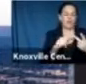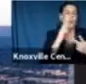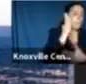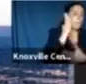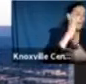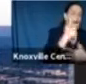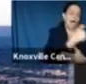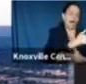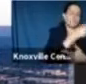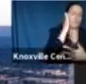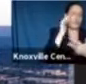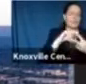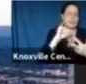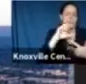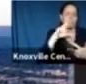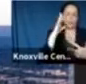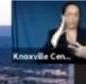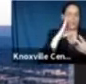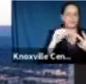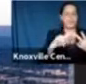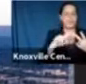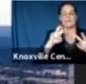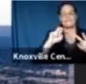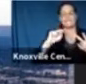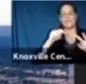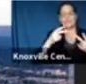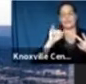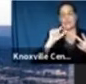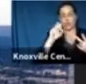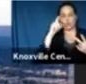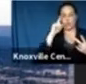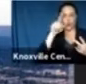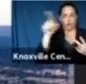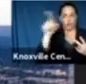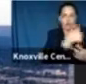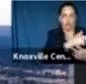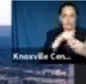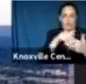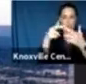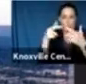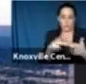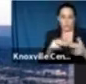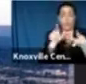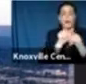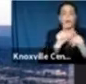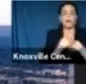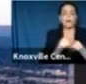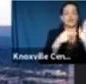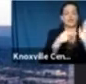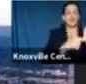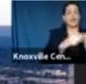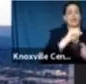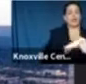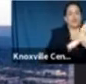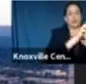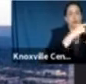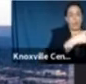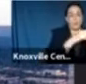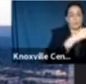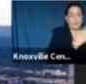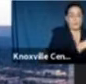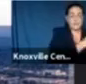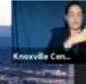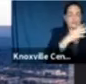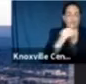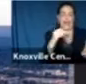also shows the additional surge capacity for these categories, as well as the COVID positive patients and the patients with pending test results